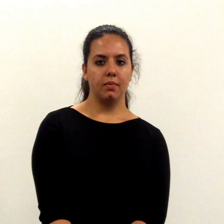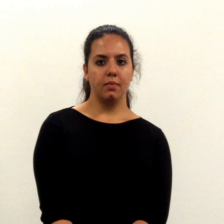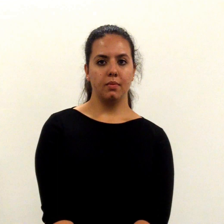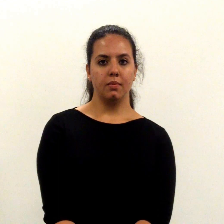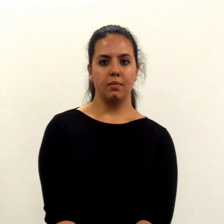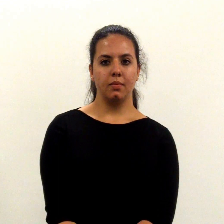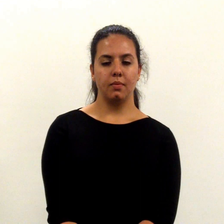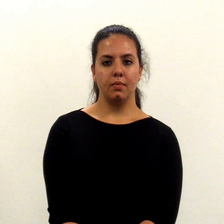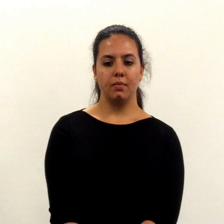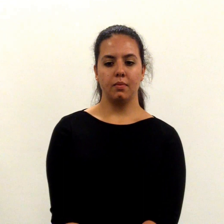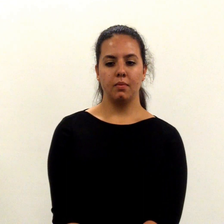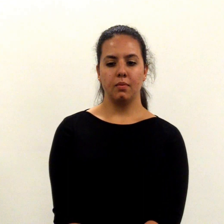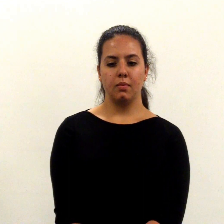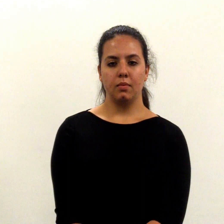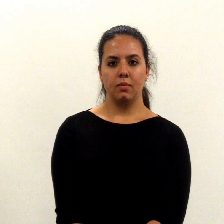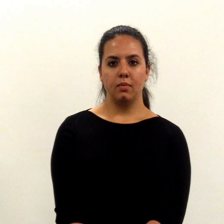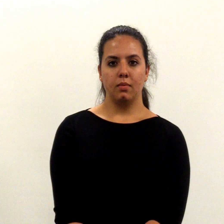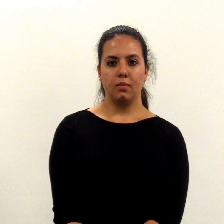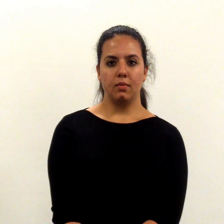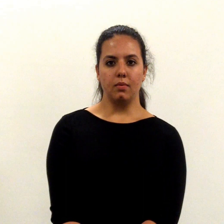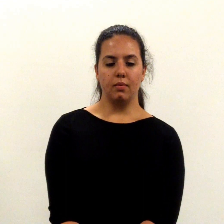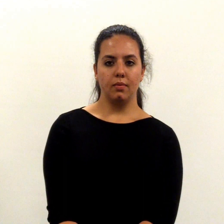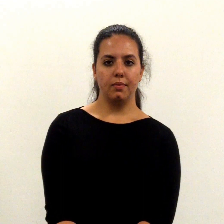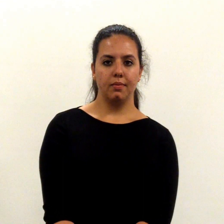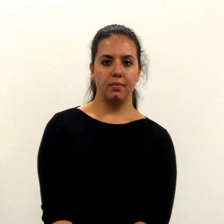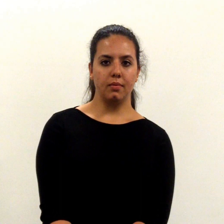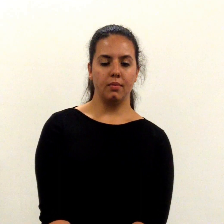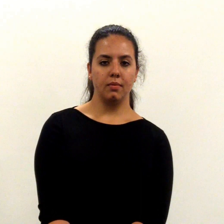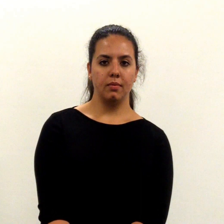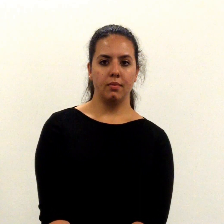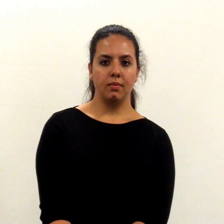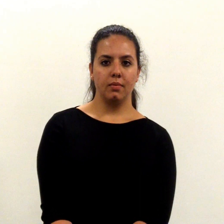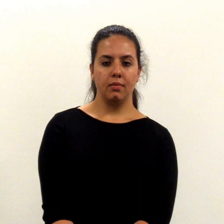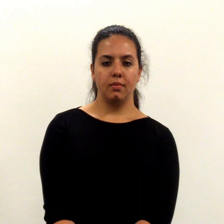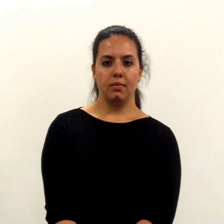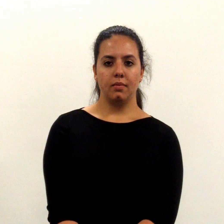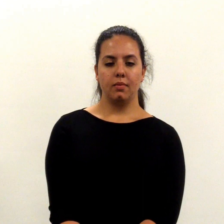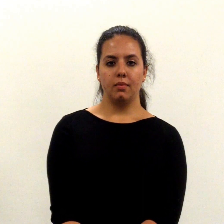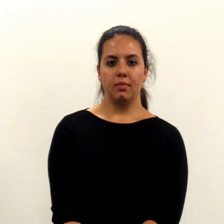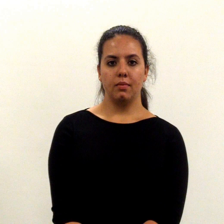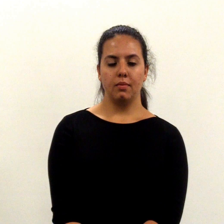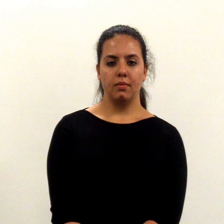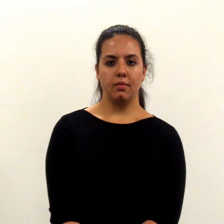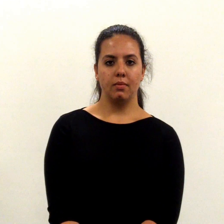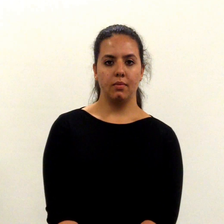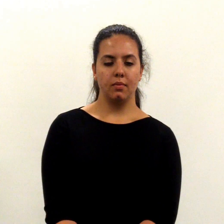Oftentimes, you'll hear people refer to it as the ER. For example, you have your teacher.